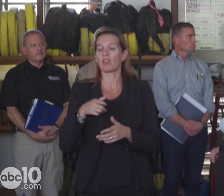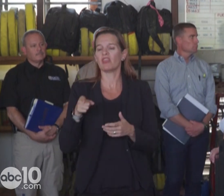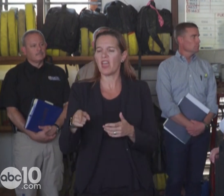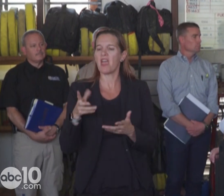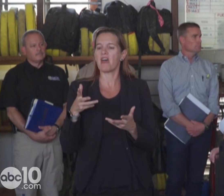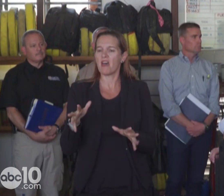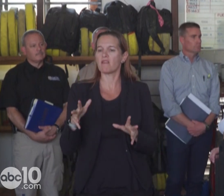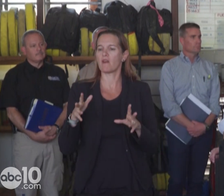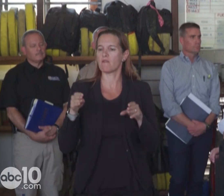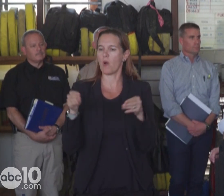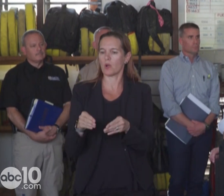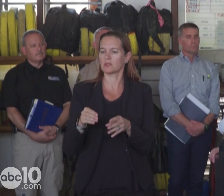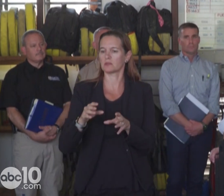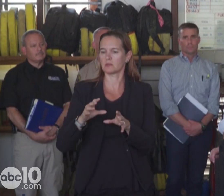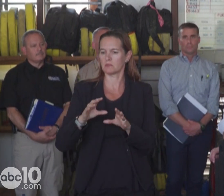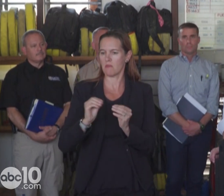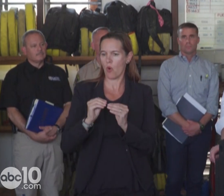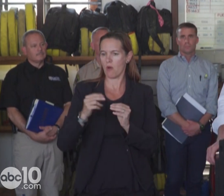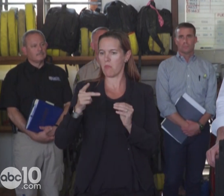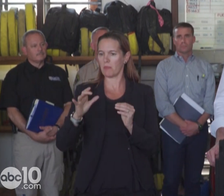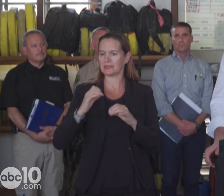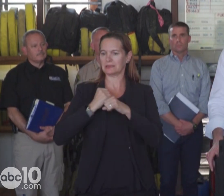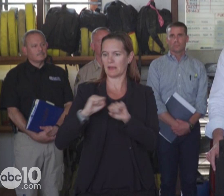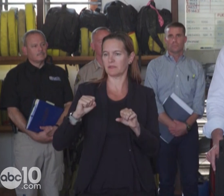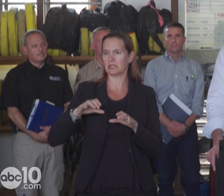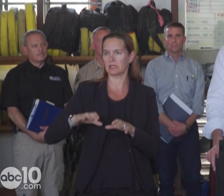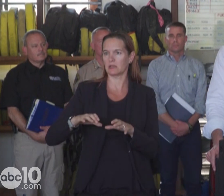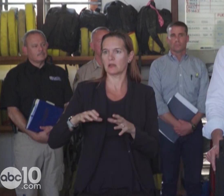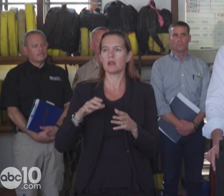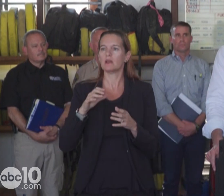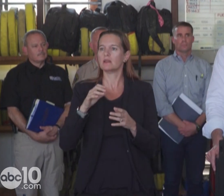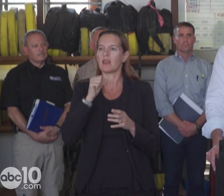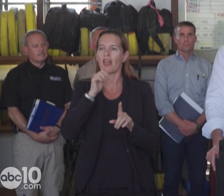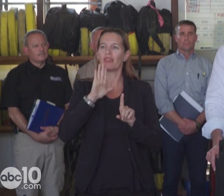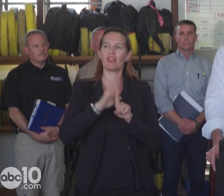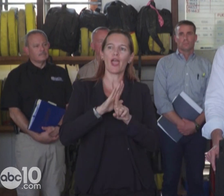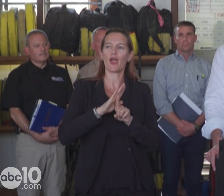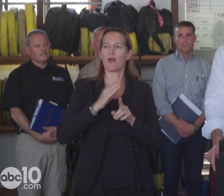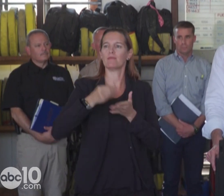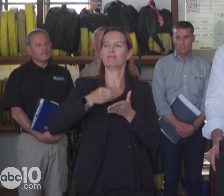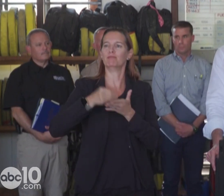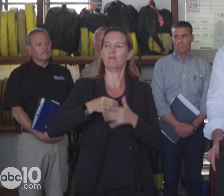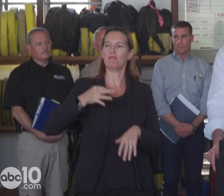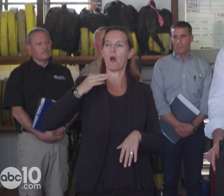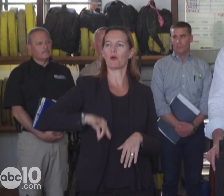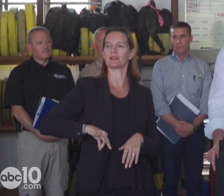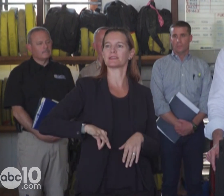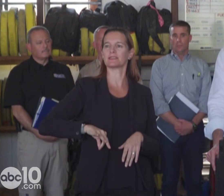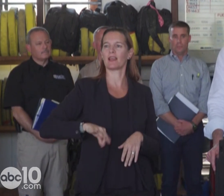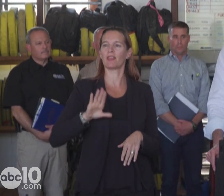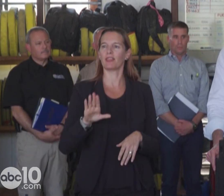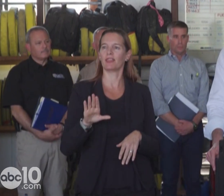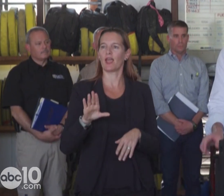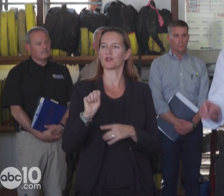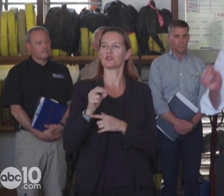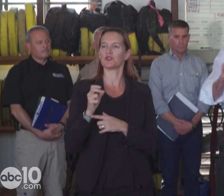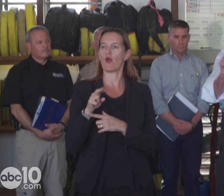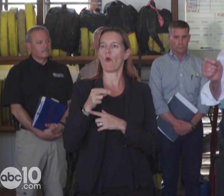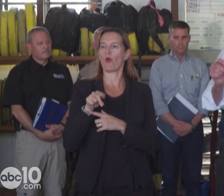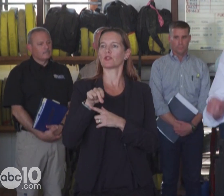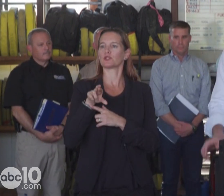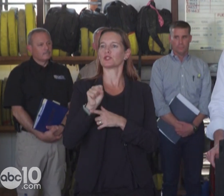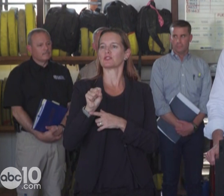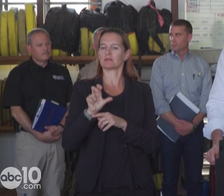on you and public safety over them, bonuses, and shareholders. And that's